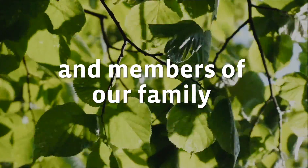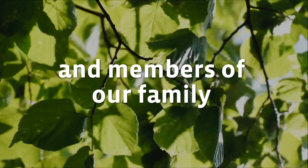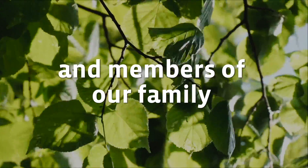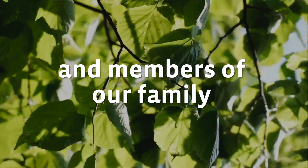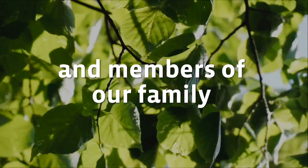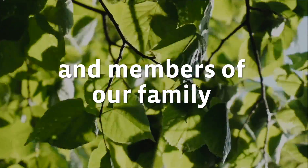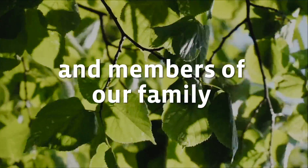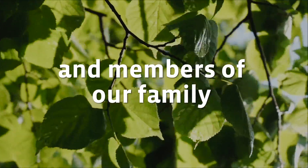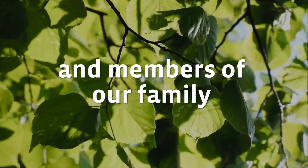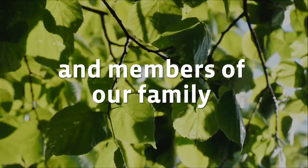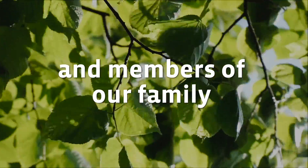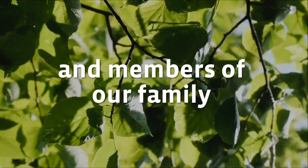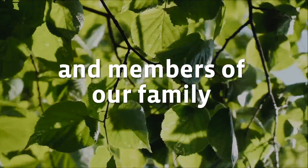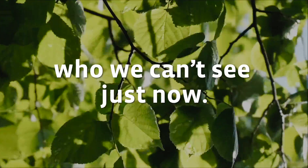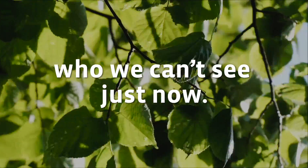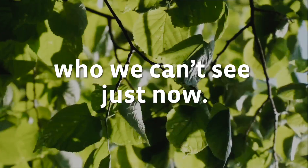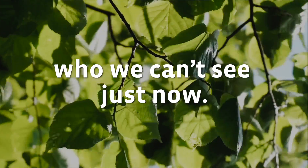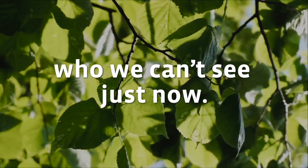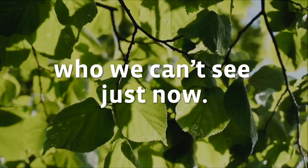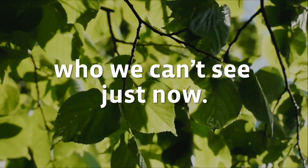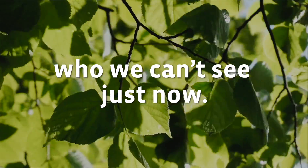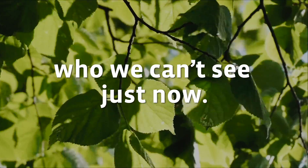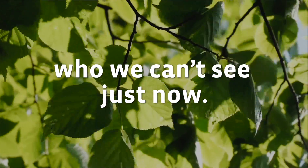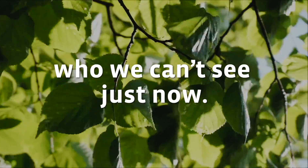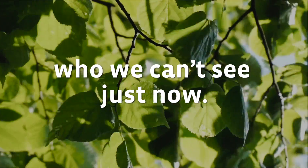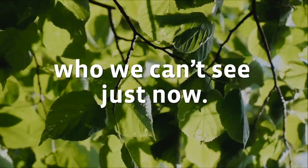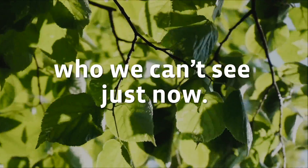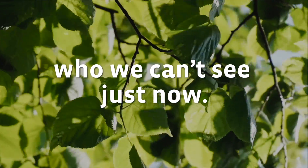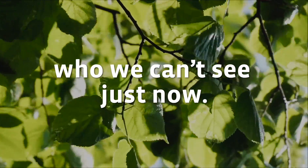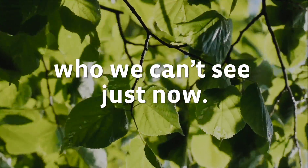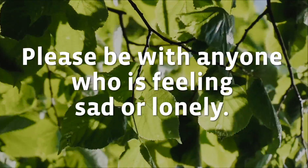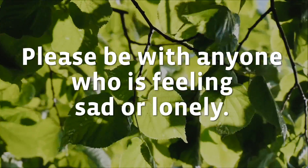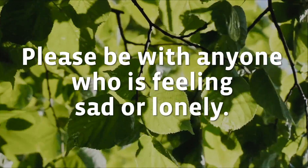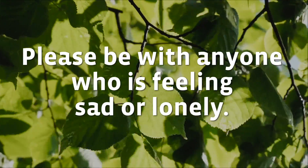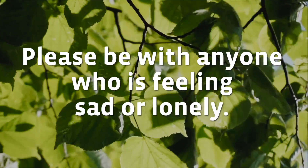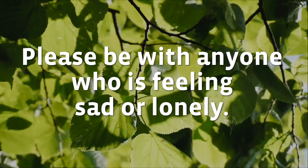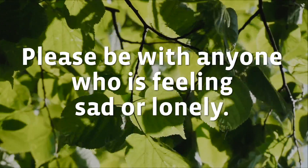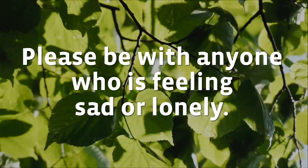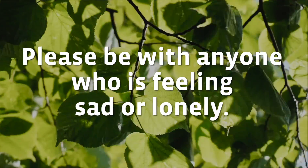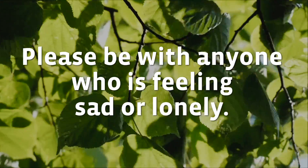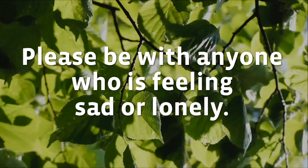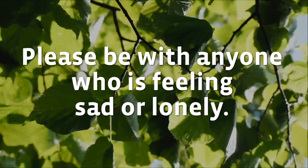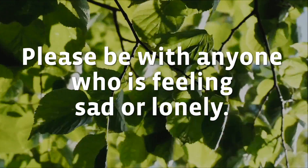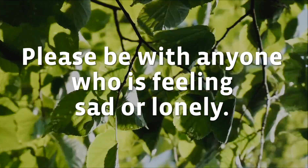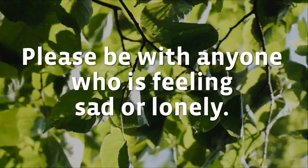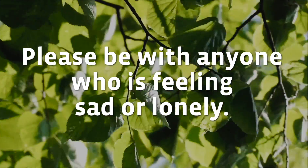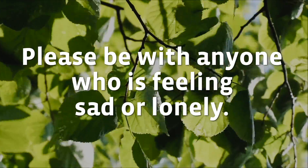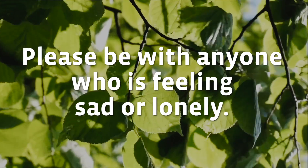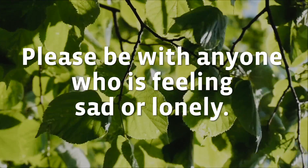and members of our family who we can't see just now. Please be with anyone who is feeling sad or